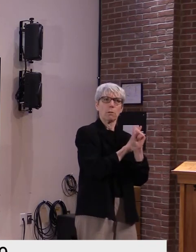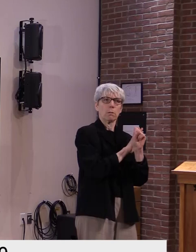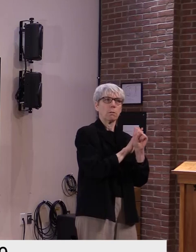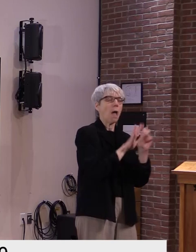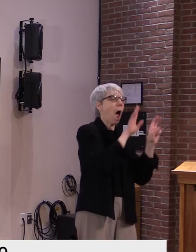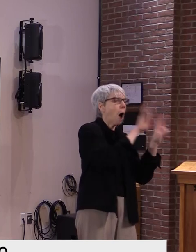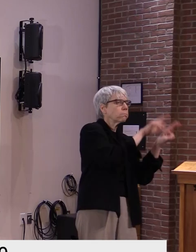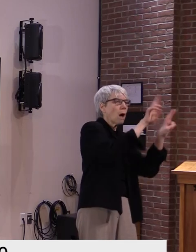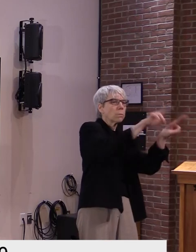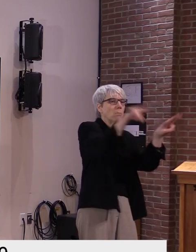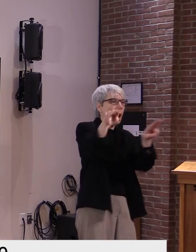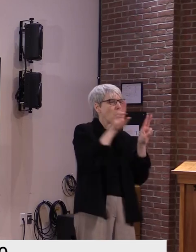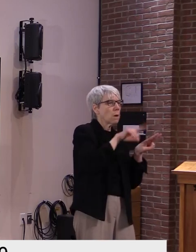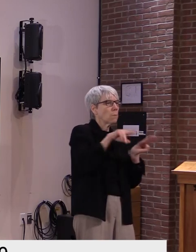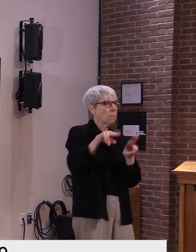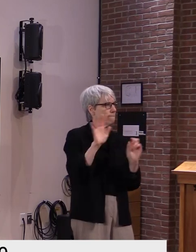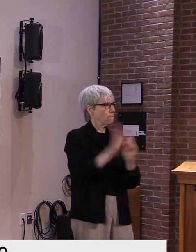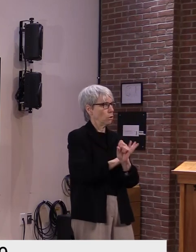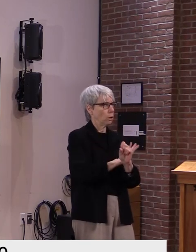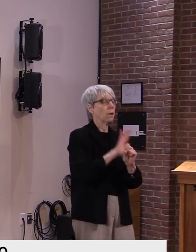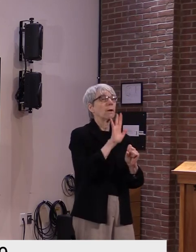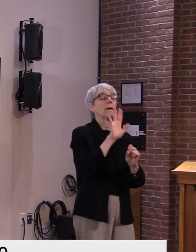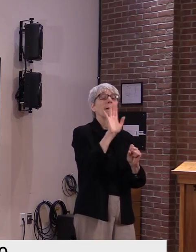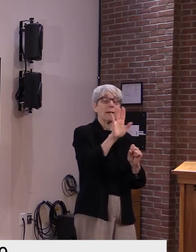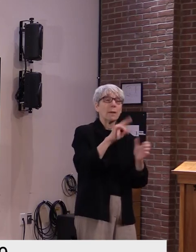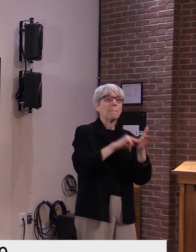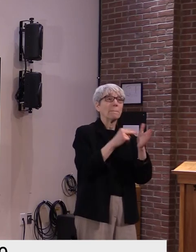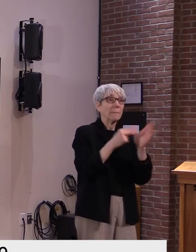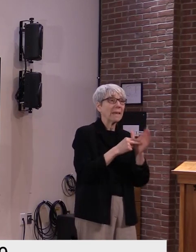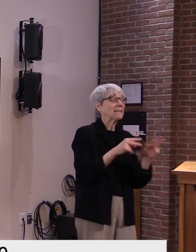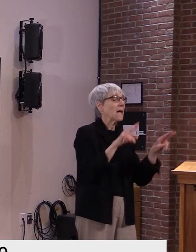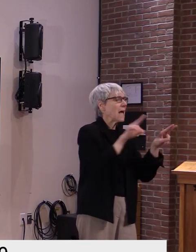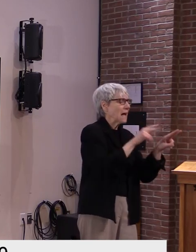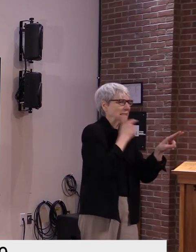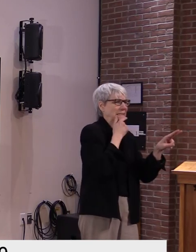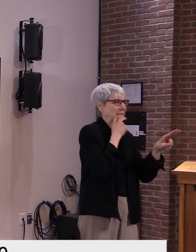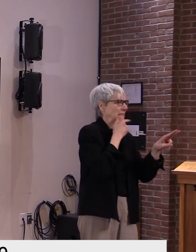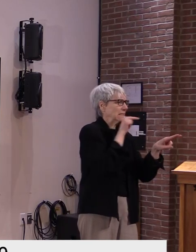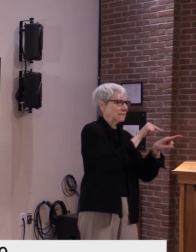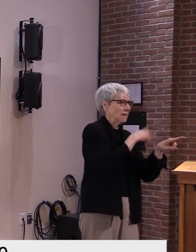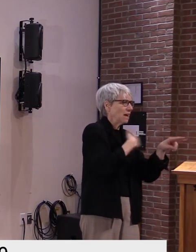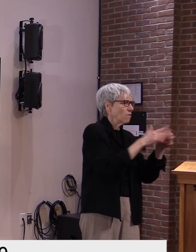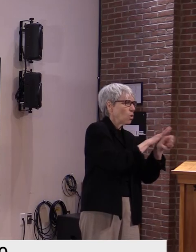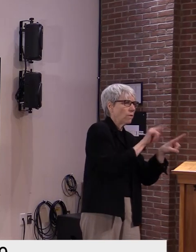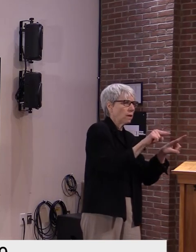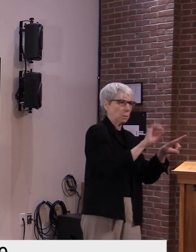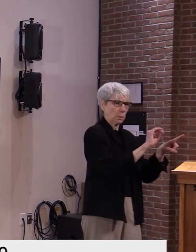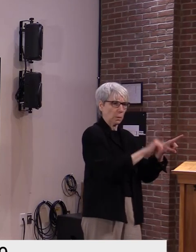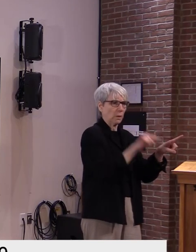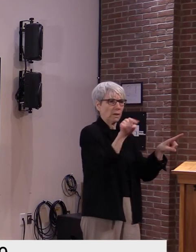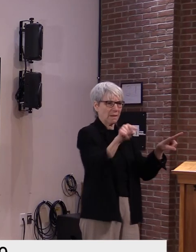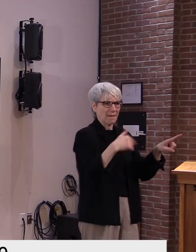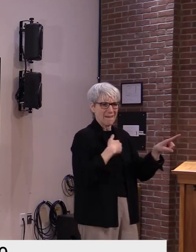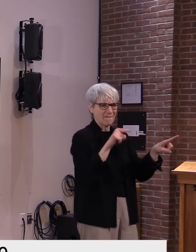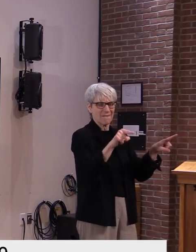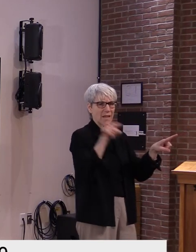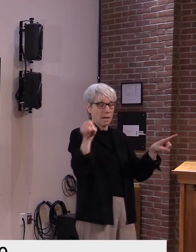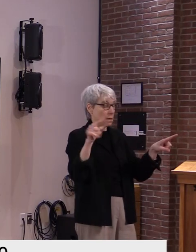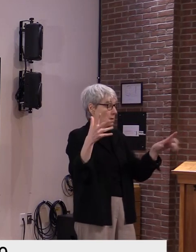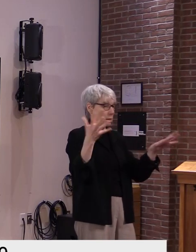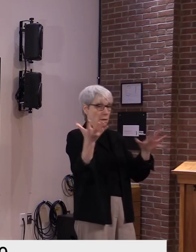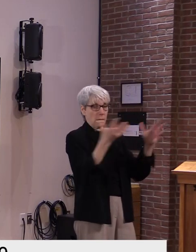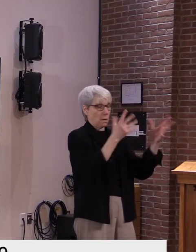capacity, that when it comes to cohorting patients and trying to isolate people out quickly early on when